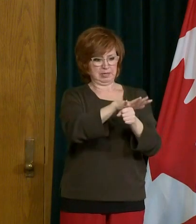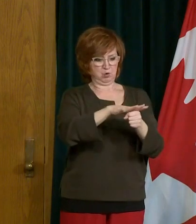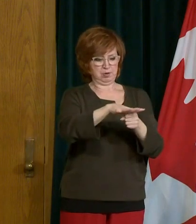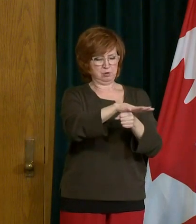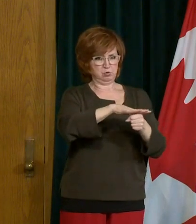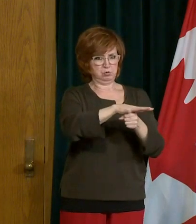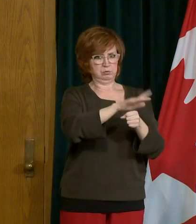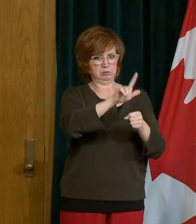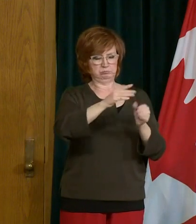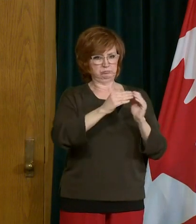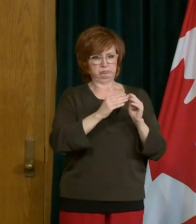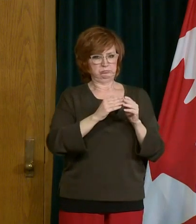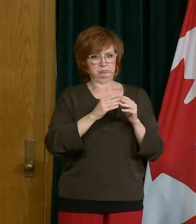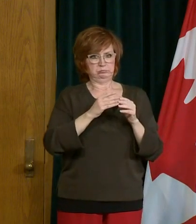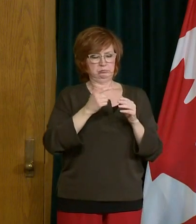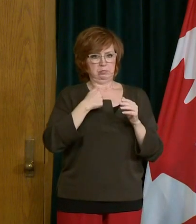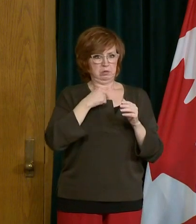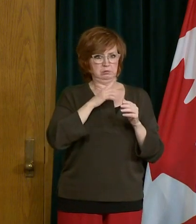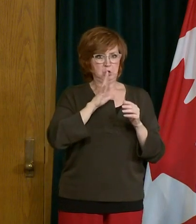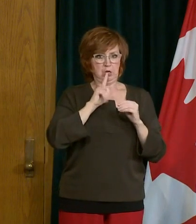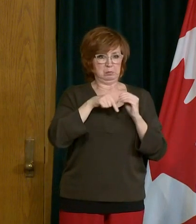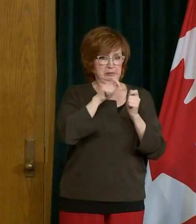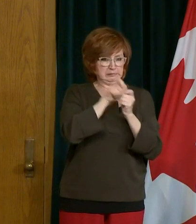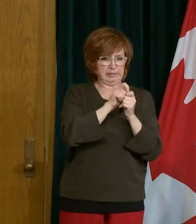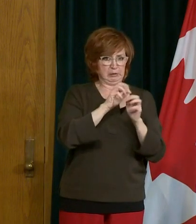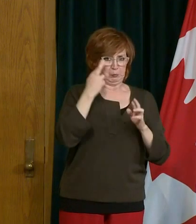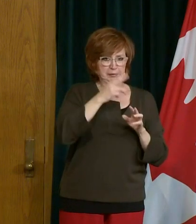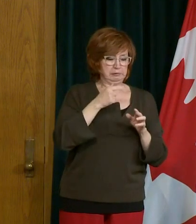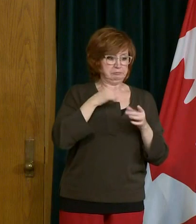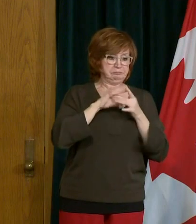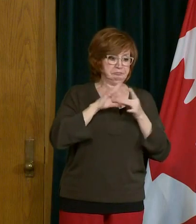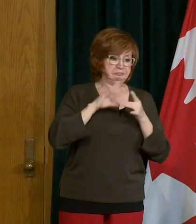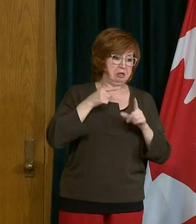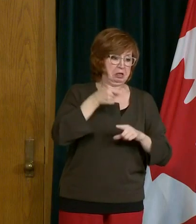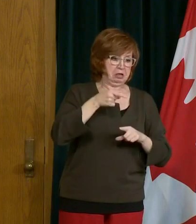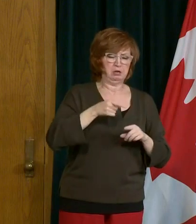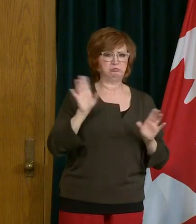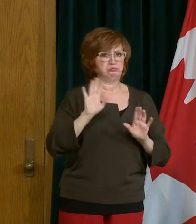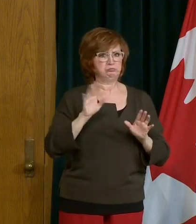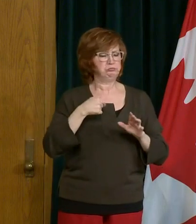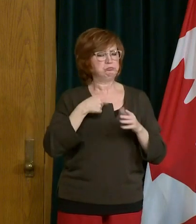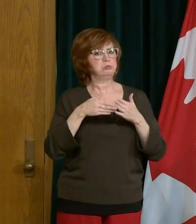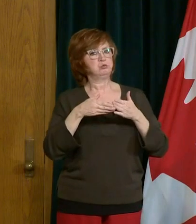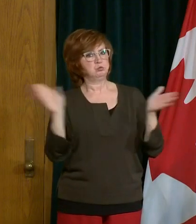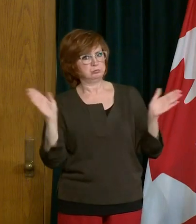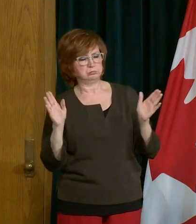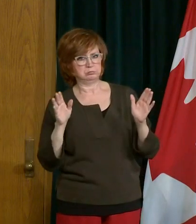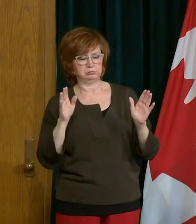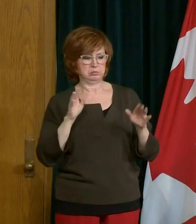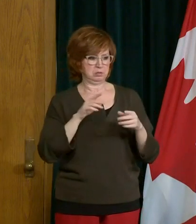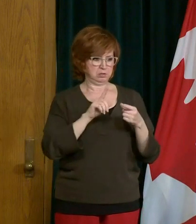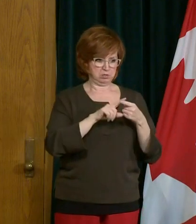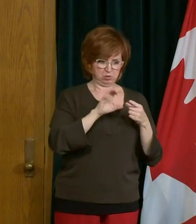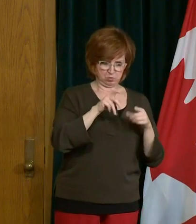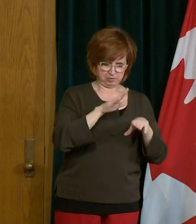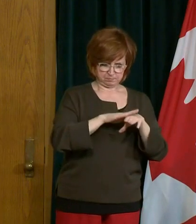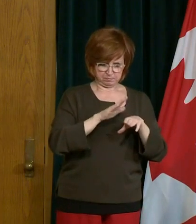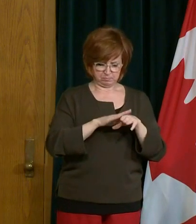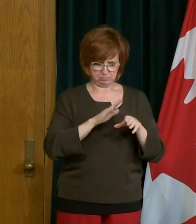to exactly why that is, but if the lack of physical